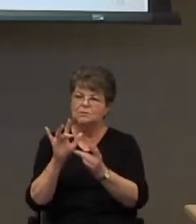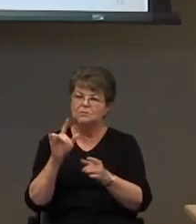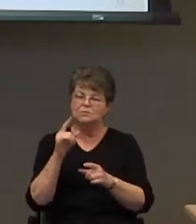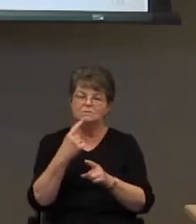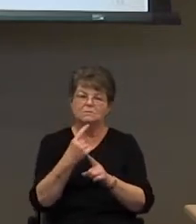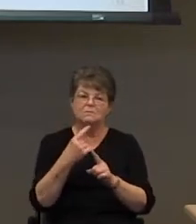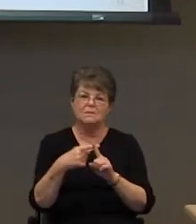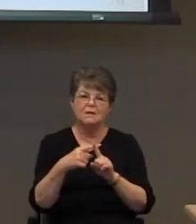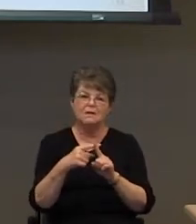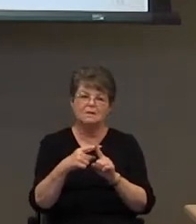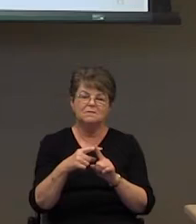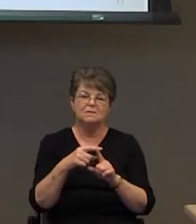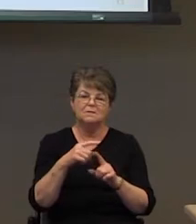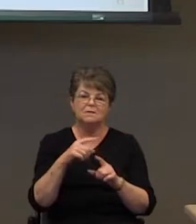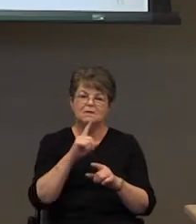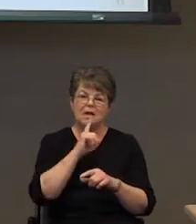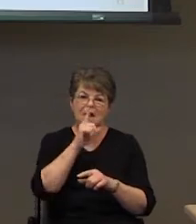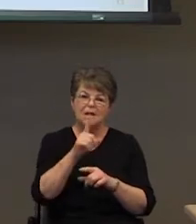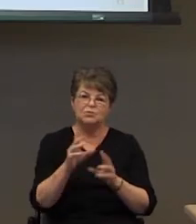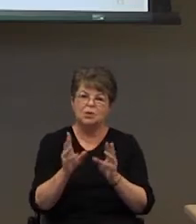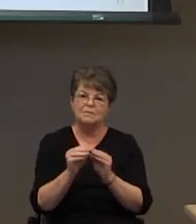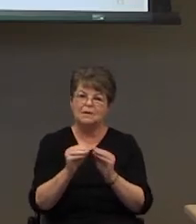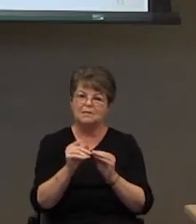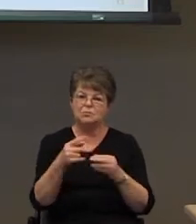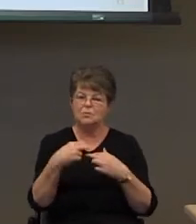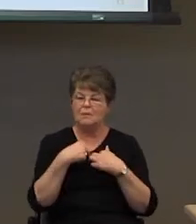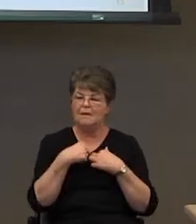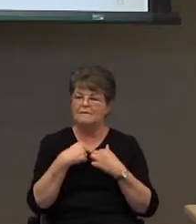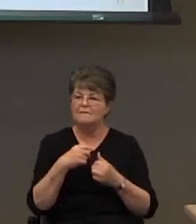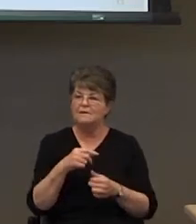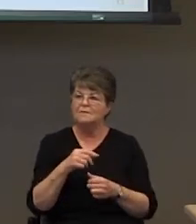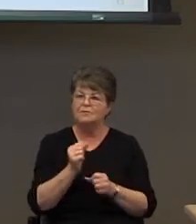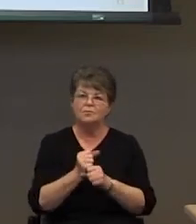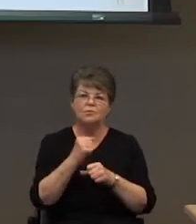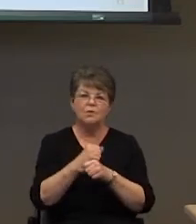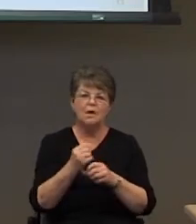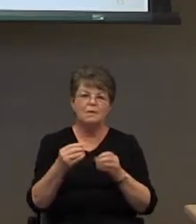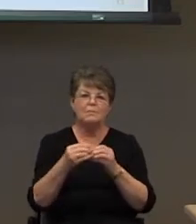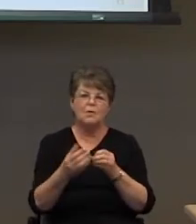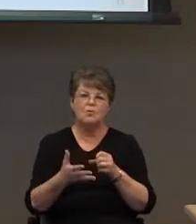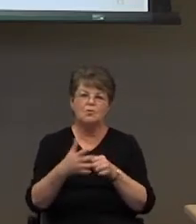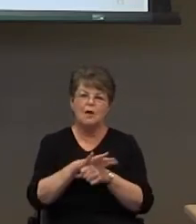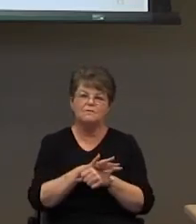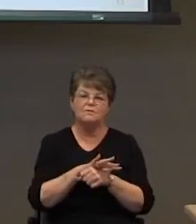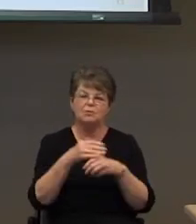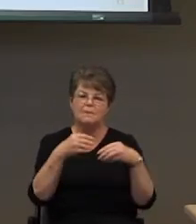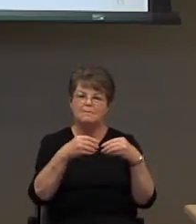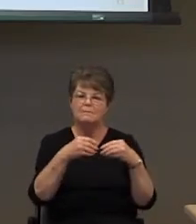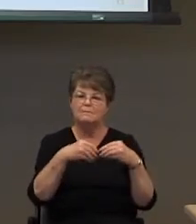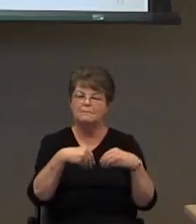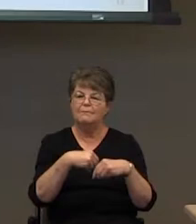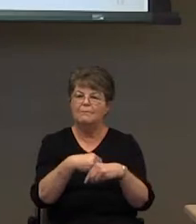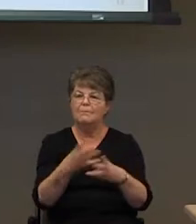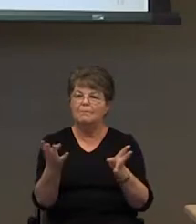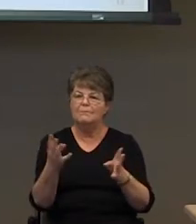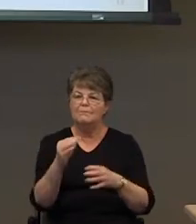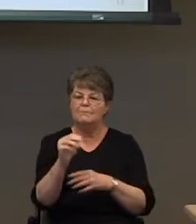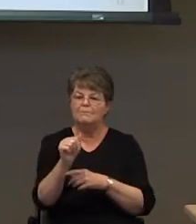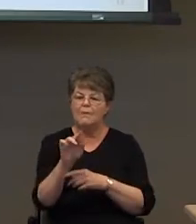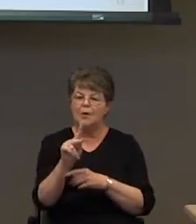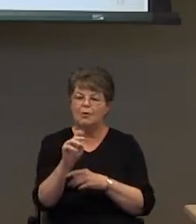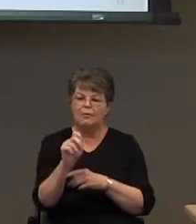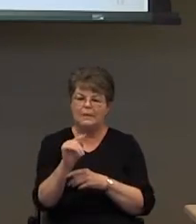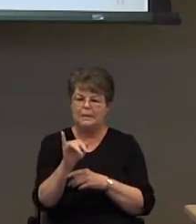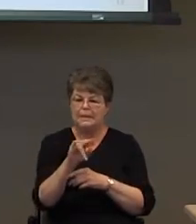is the actual meetings that you hold with them. Create more comprehensive marketing materials. This is just blocking, what I call block